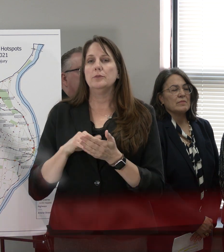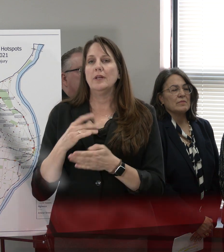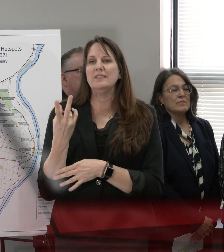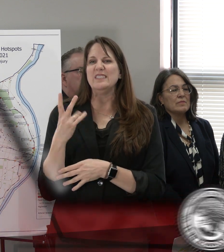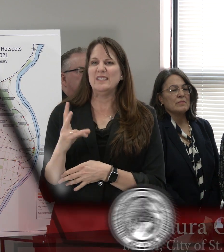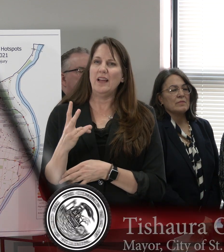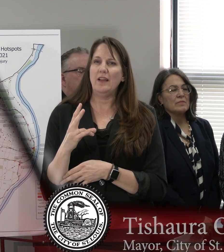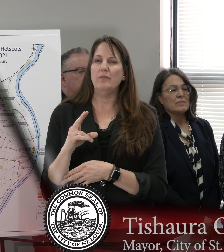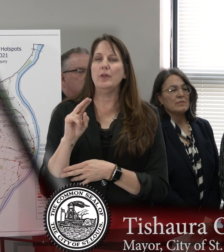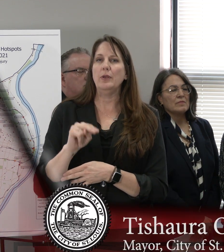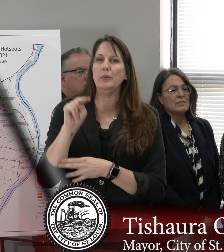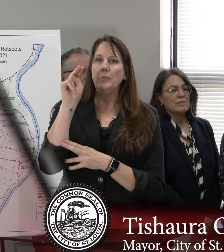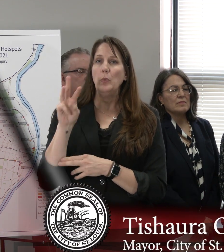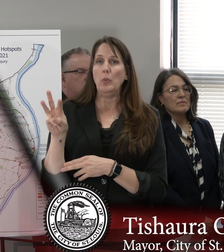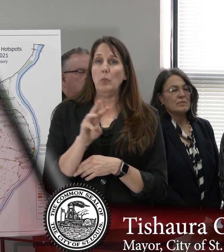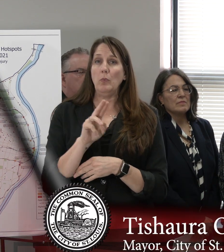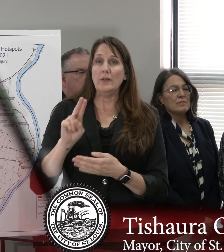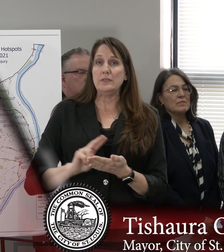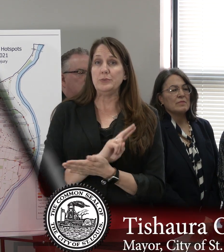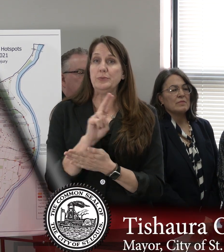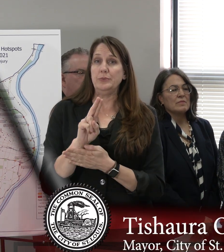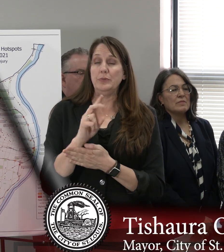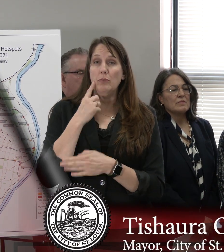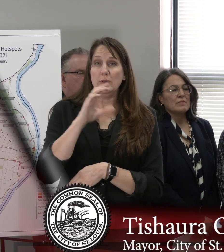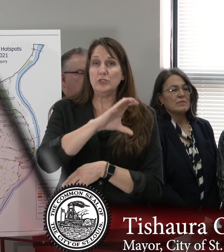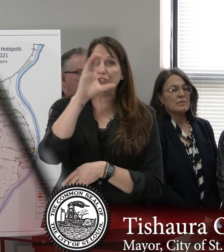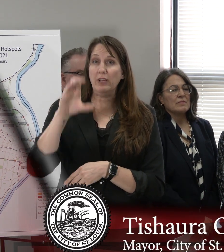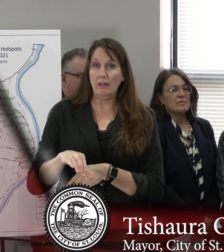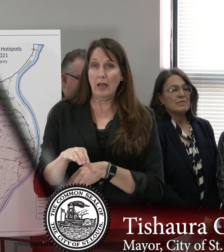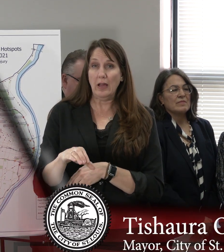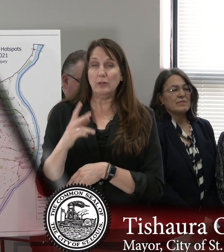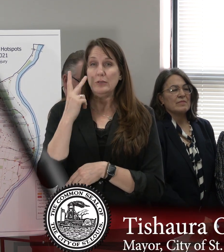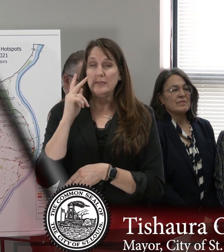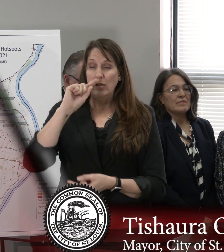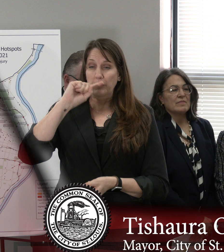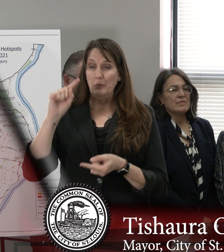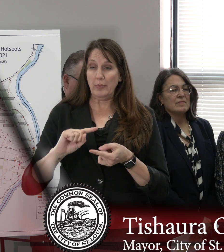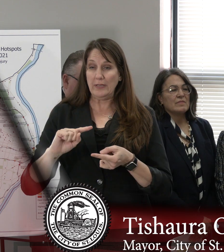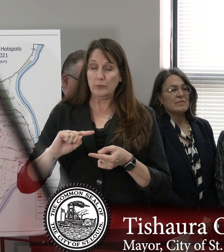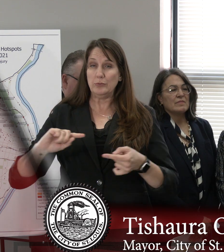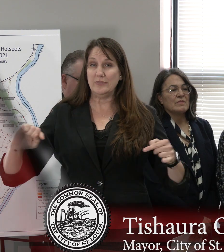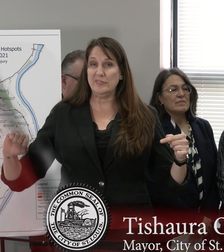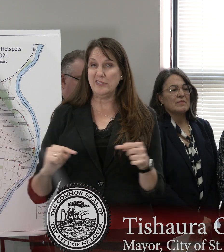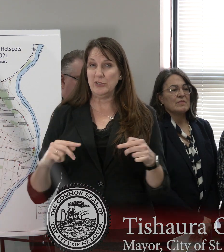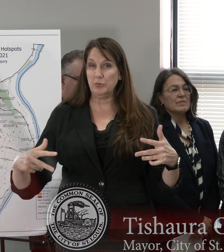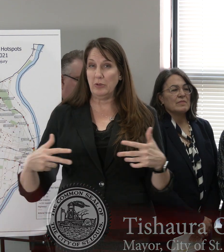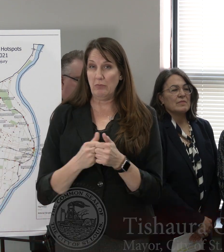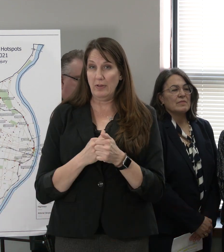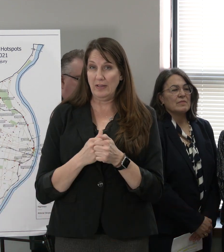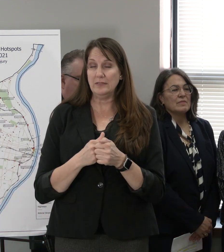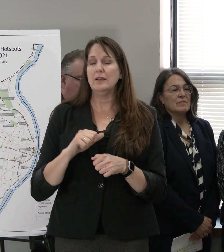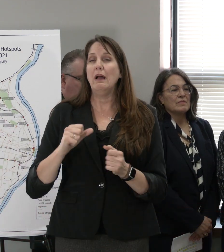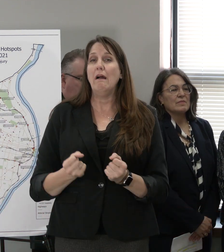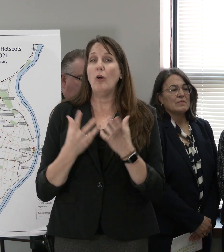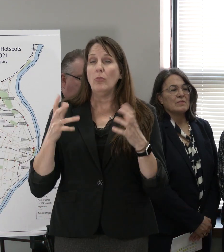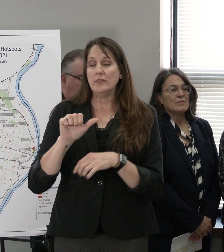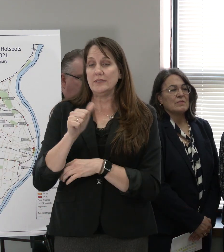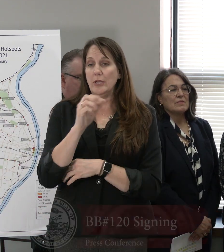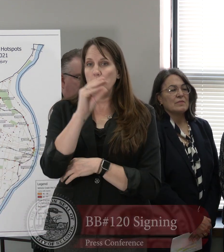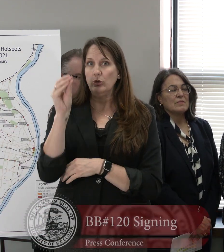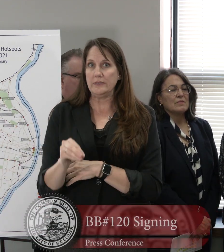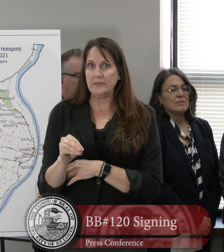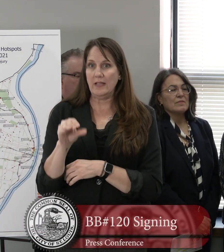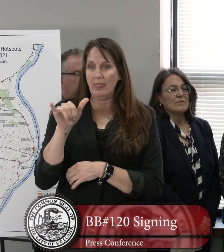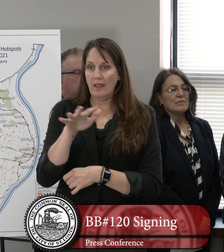University analysis of Chicago's red light cameras reduced injury crashes by 10% in surrounding locations.